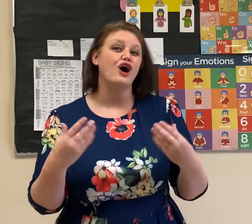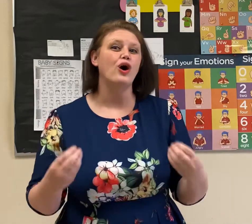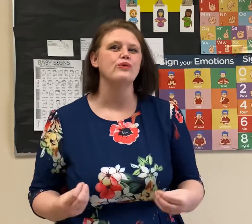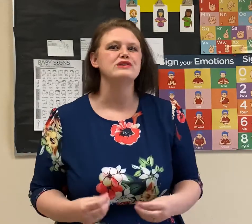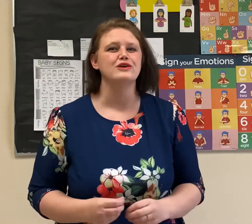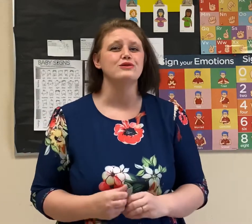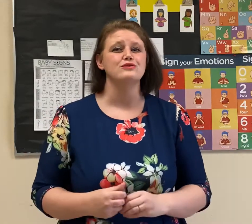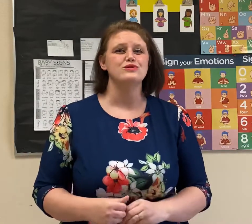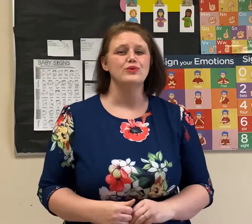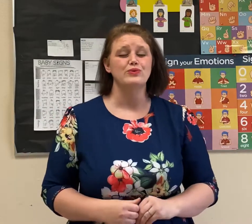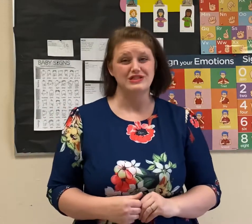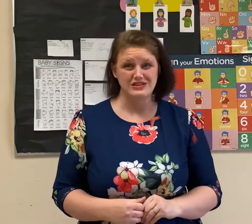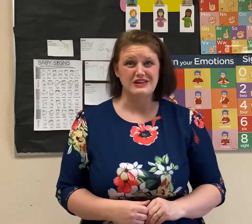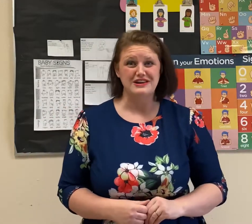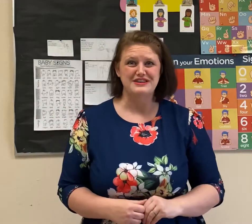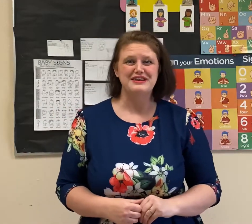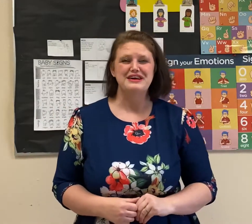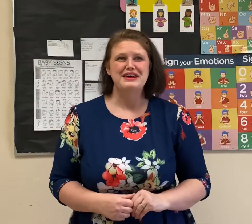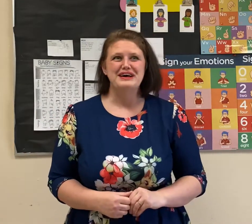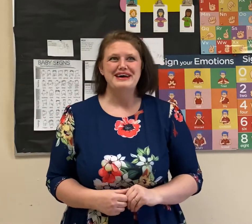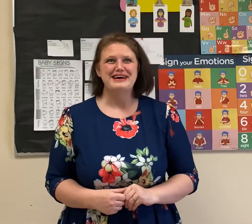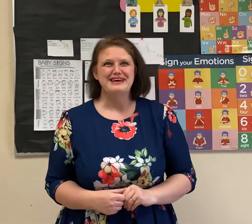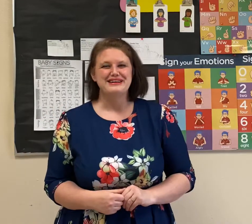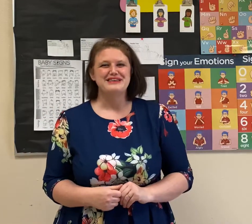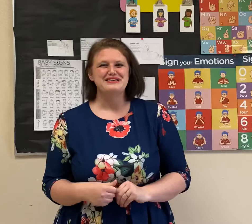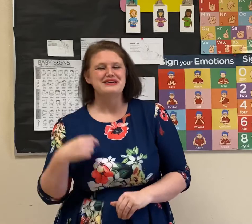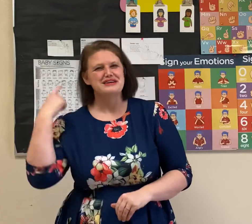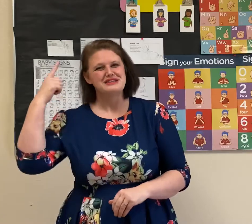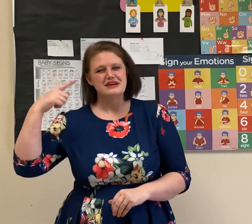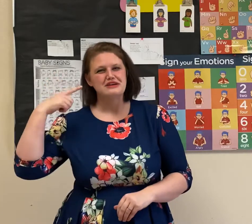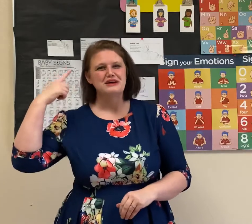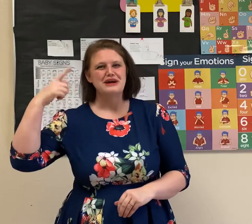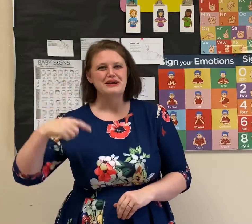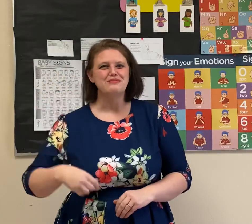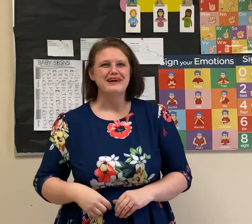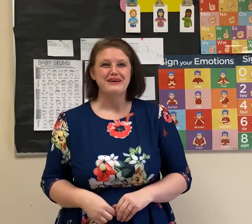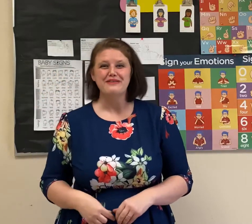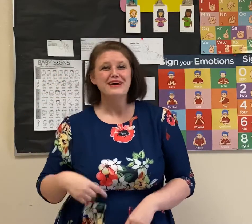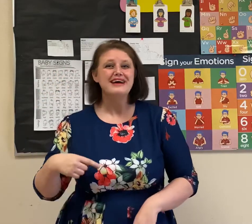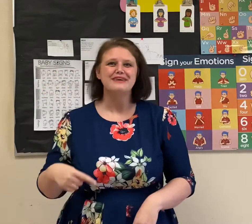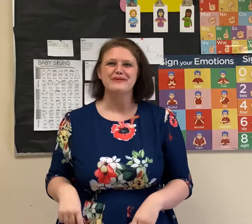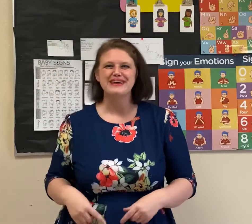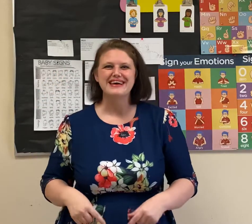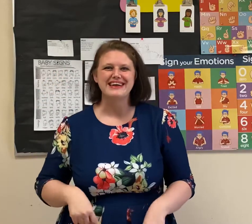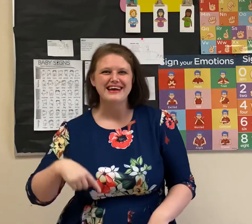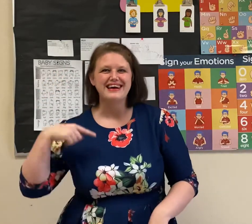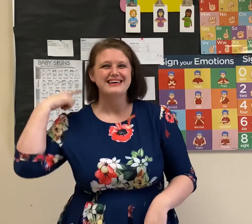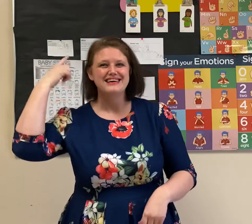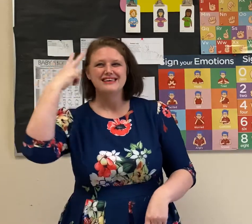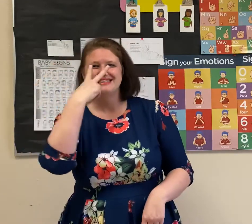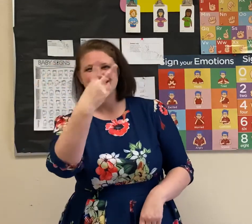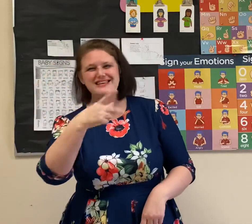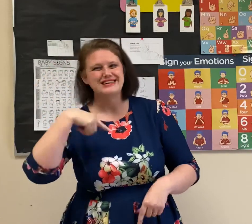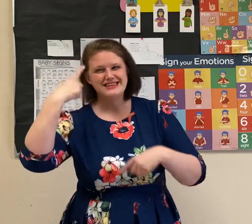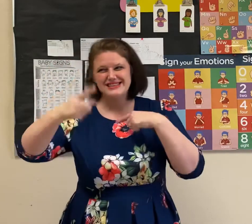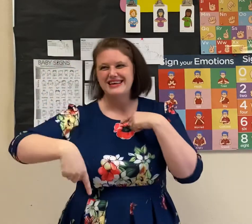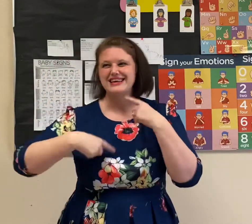always goes with the song, and it gets stuck in your head, and I'm like, all right, we're gonna see it, say it,